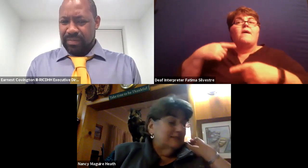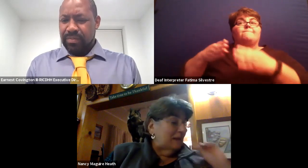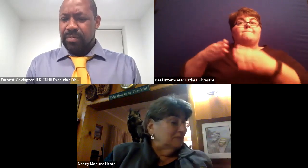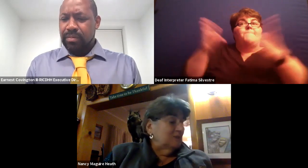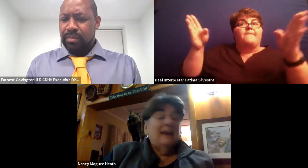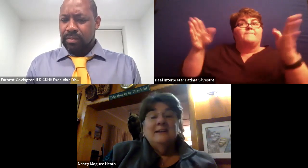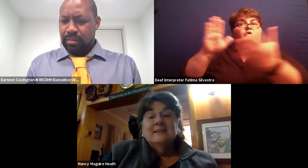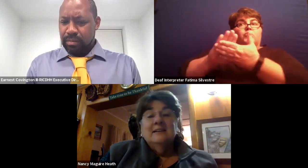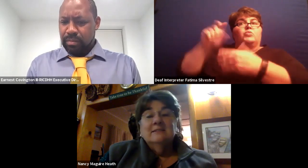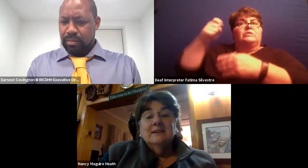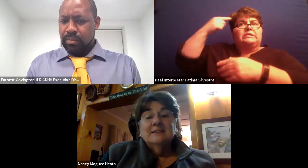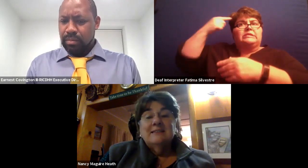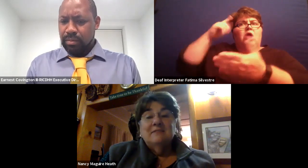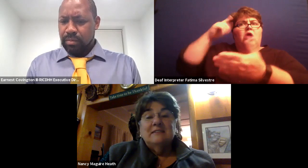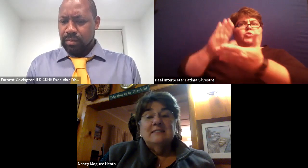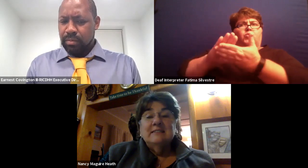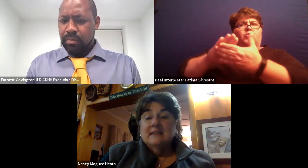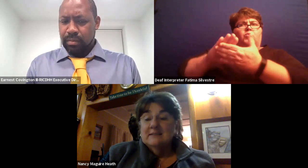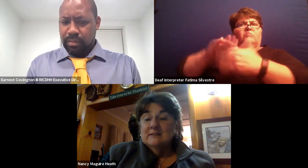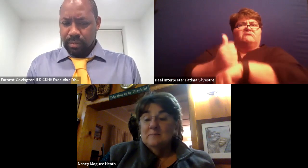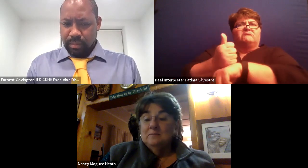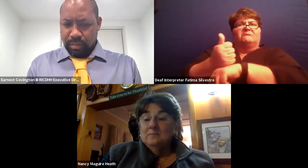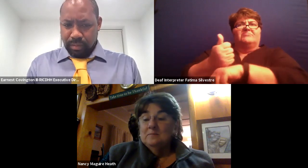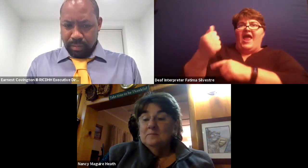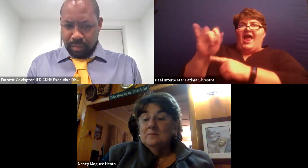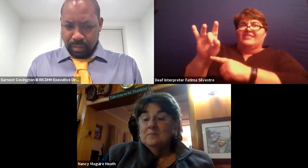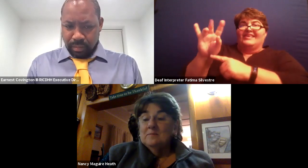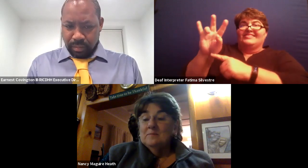was established in 1876.